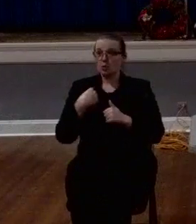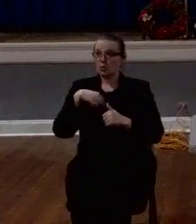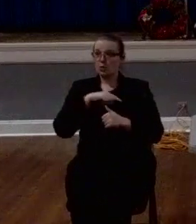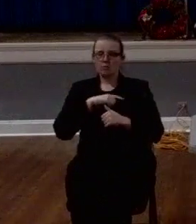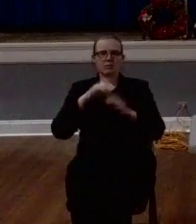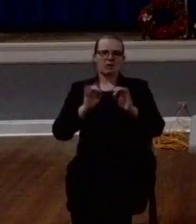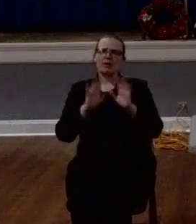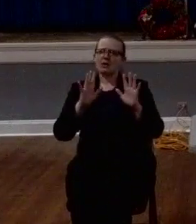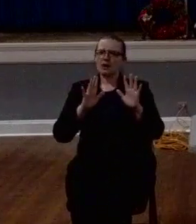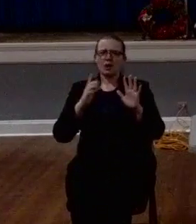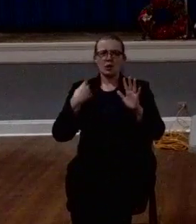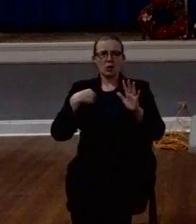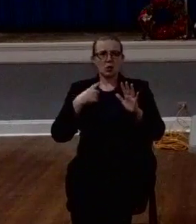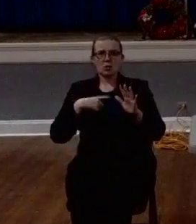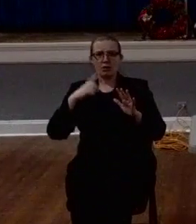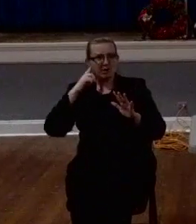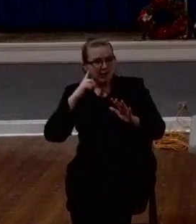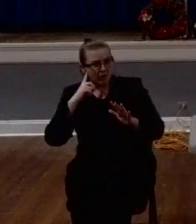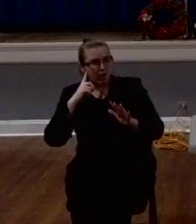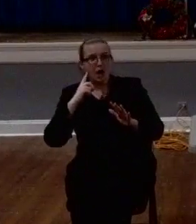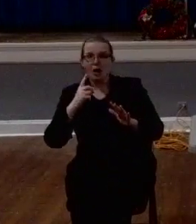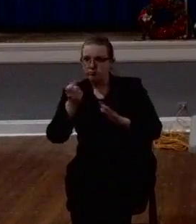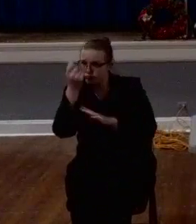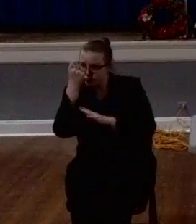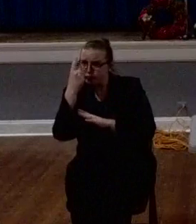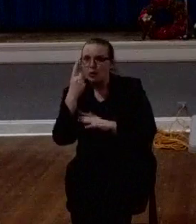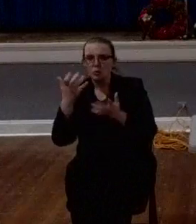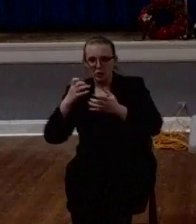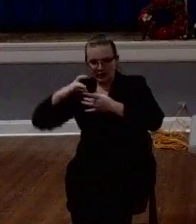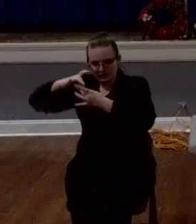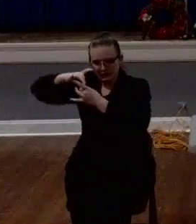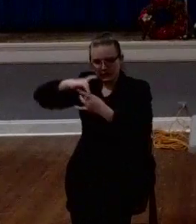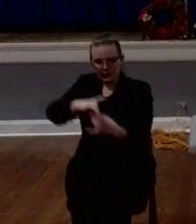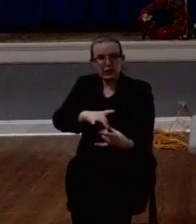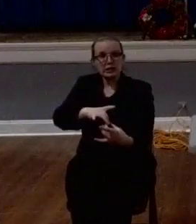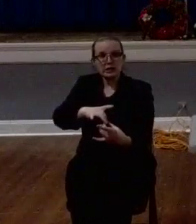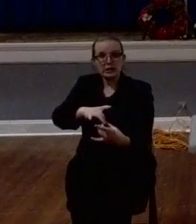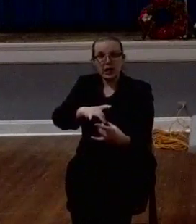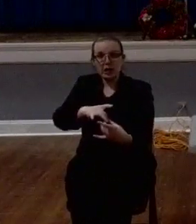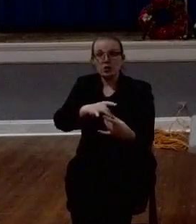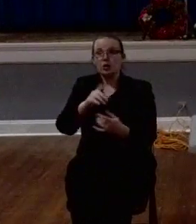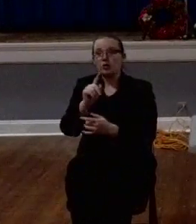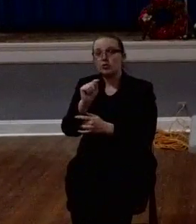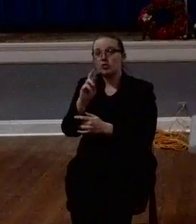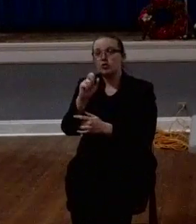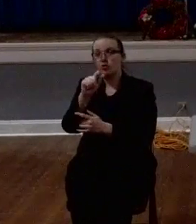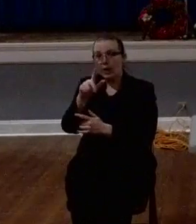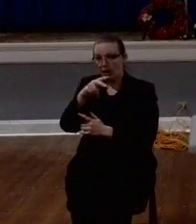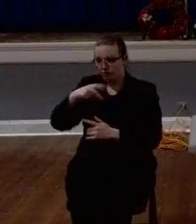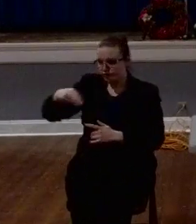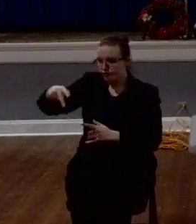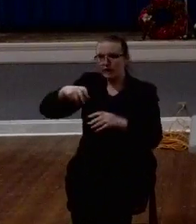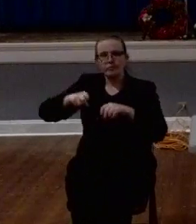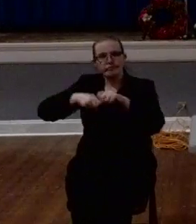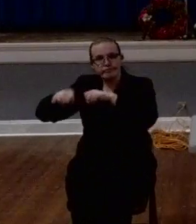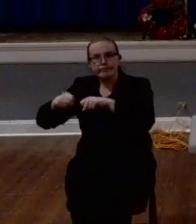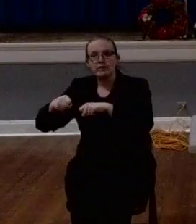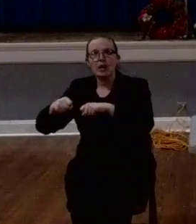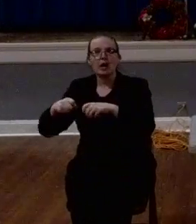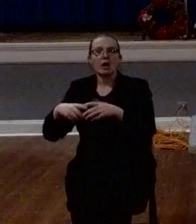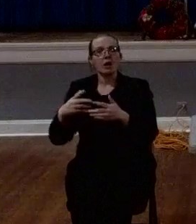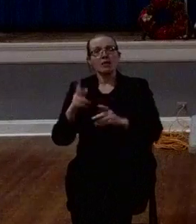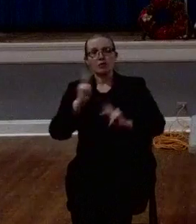be listening, and we heard we want this to have a connection to the trail and the bike trail, and to accommodate the